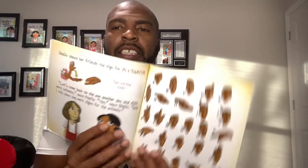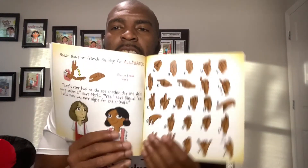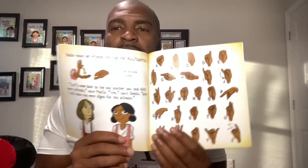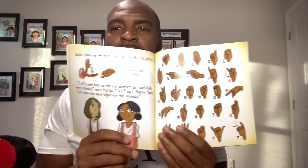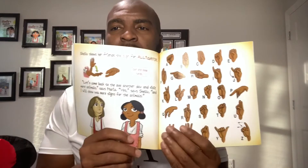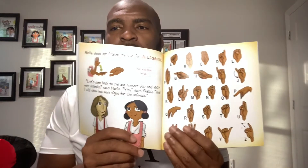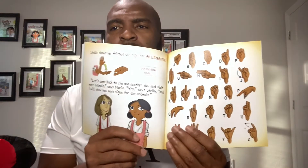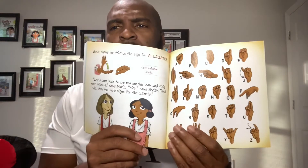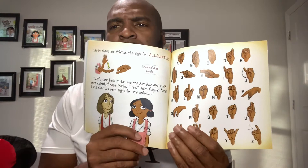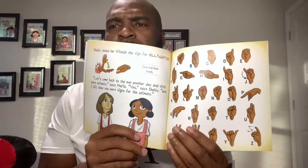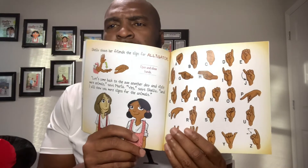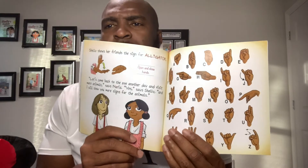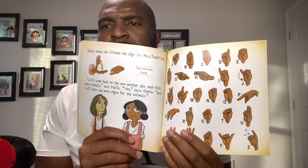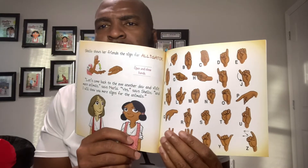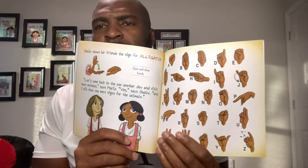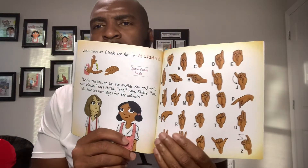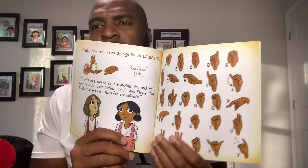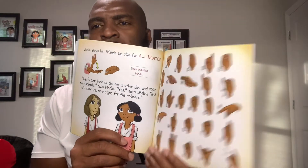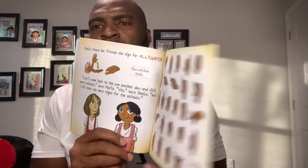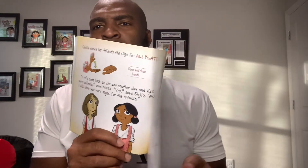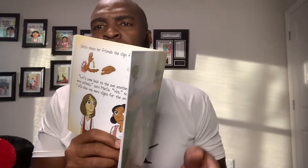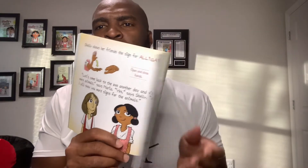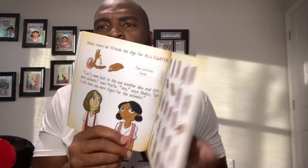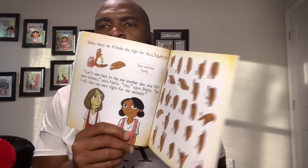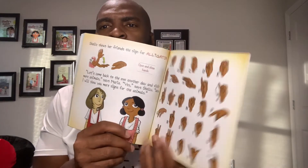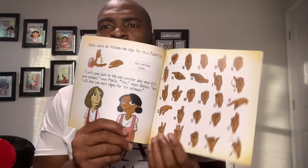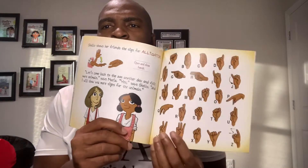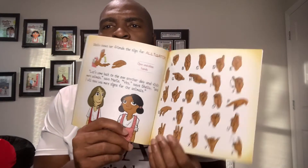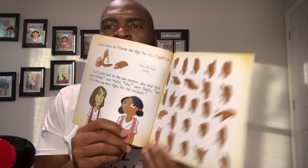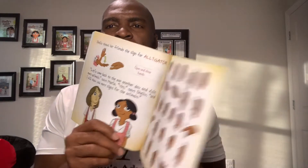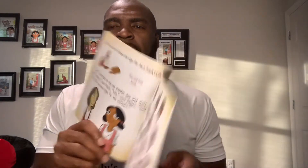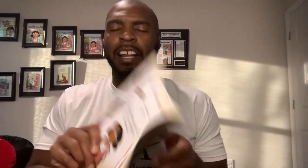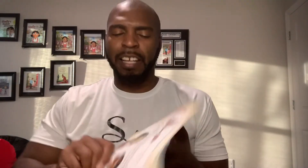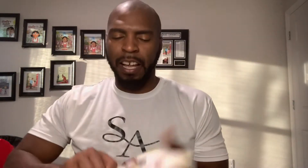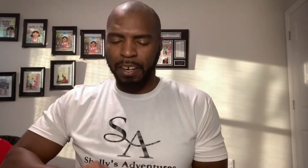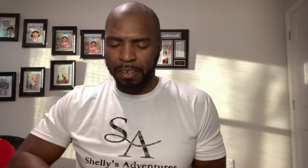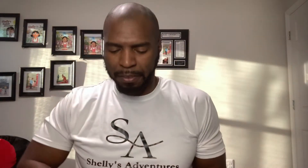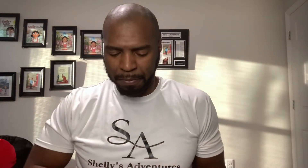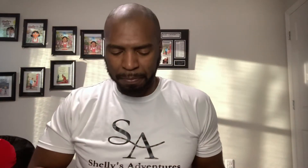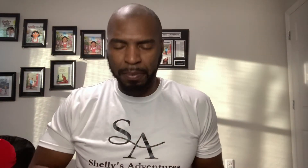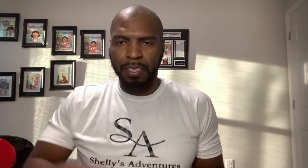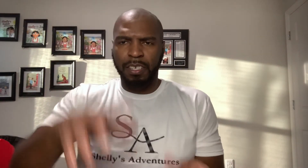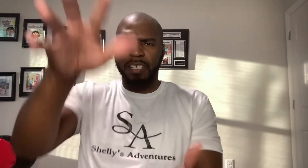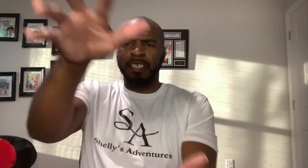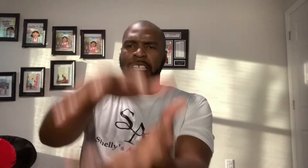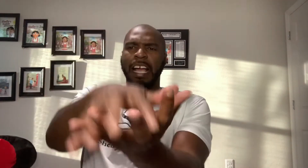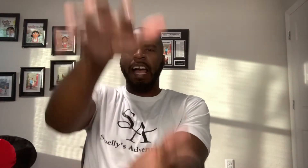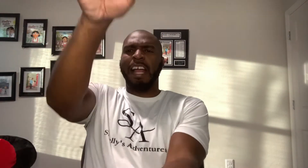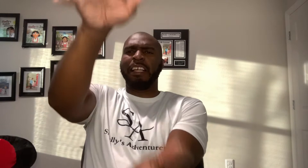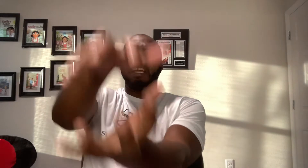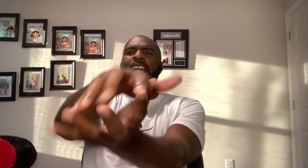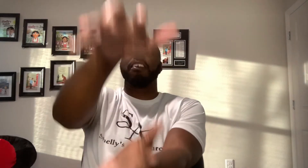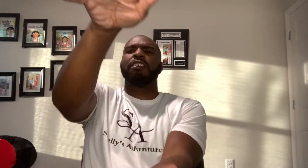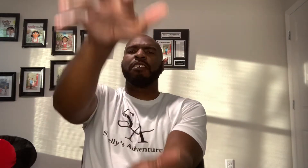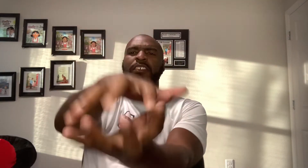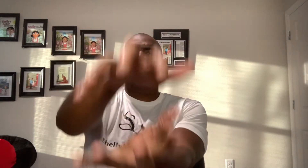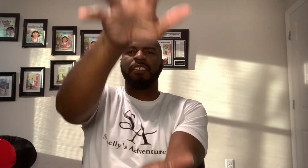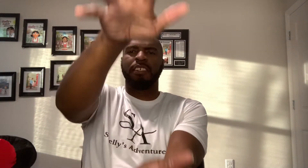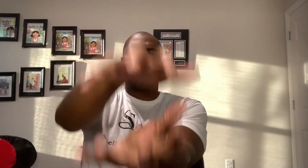Shelly shows her friends the sign for alligator. So this is alligator. It's like